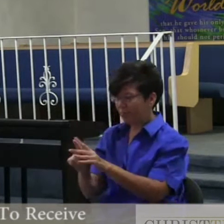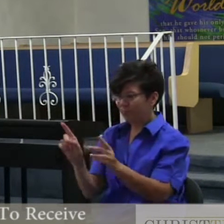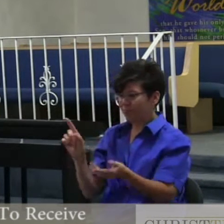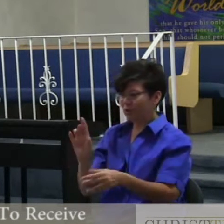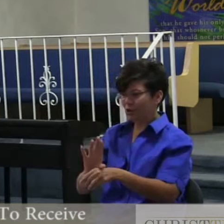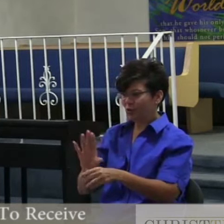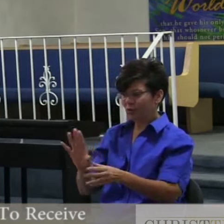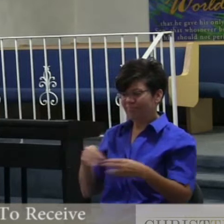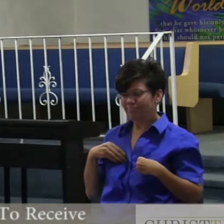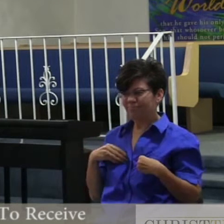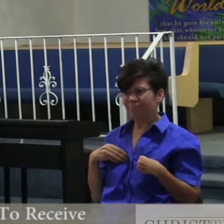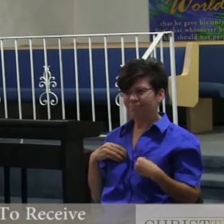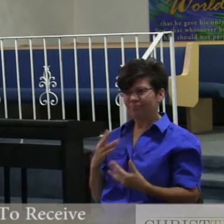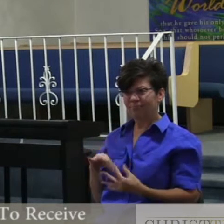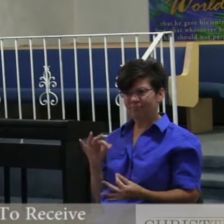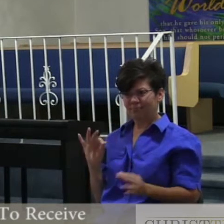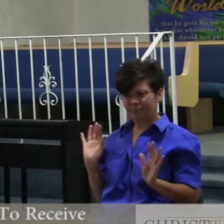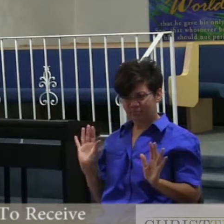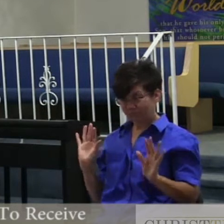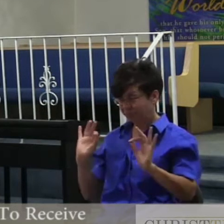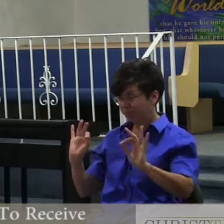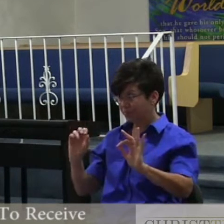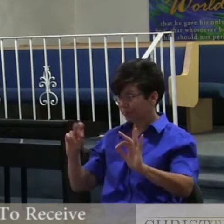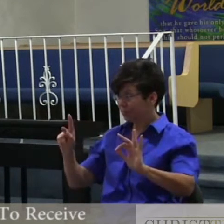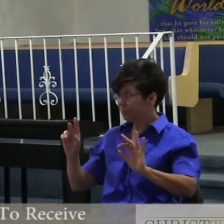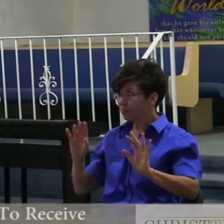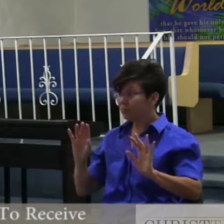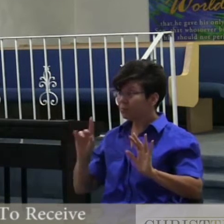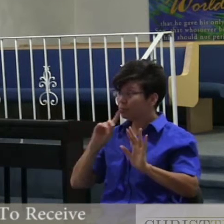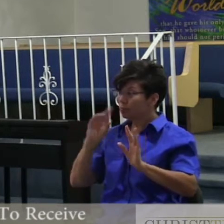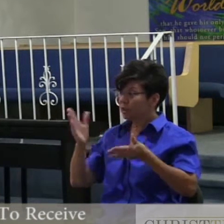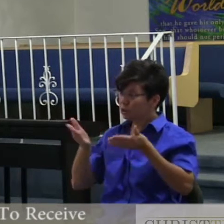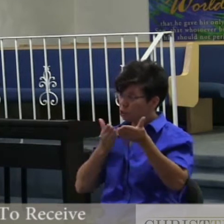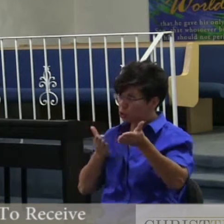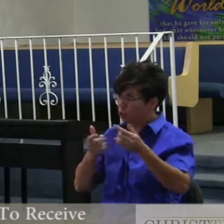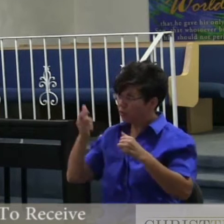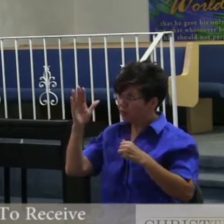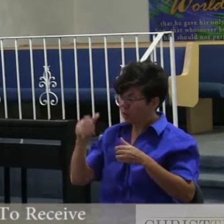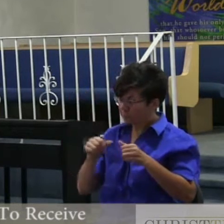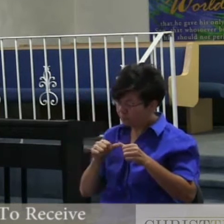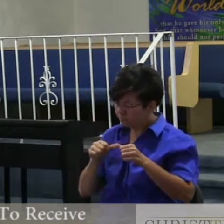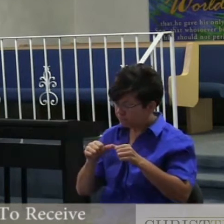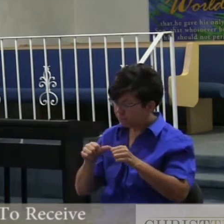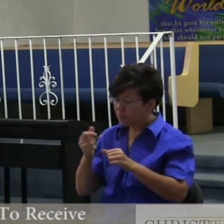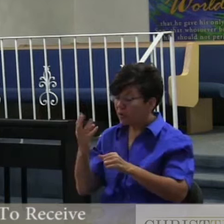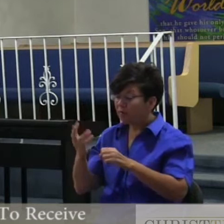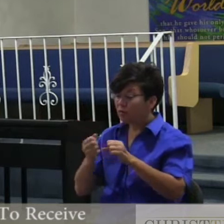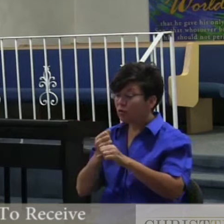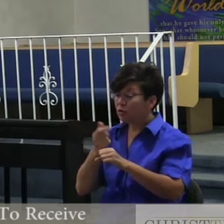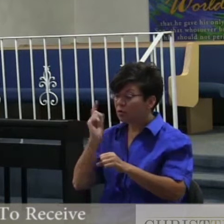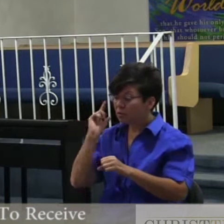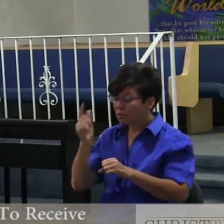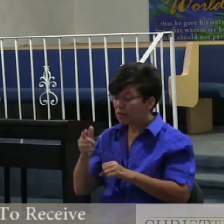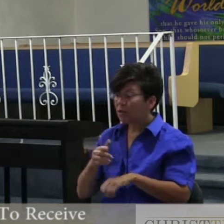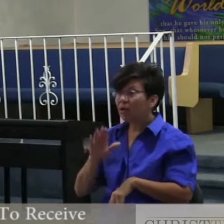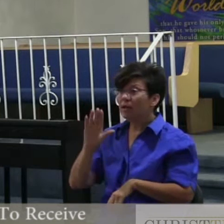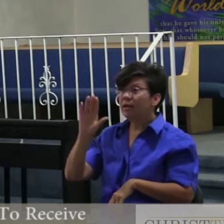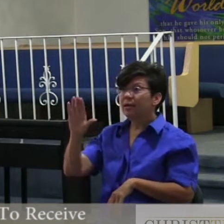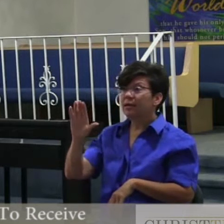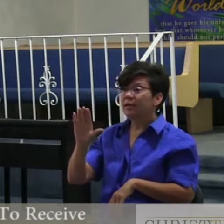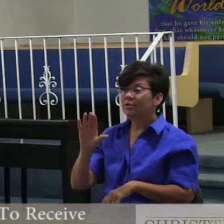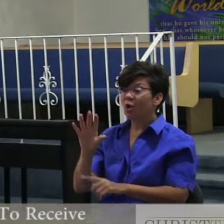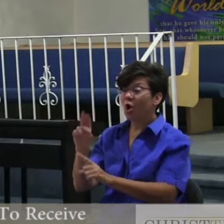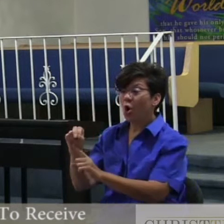Holy Ghost. Okay? He served God. Few years later, his